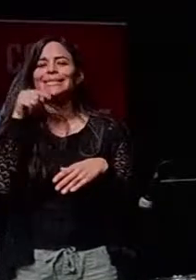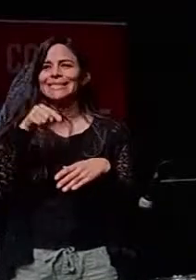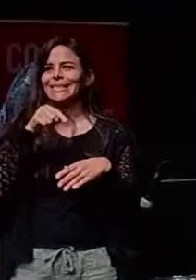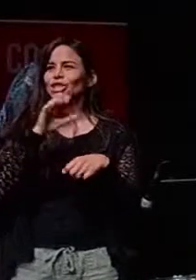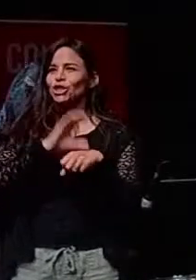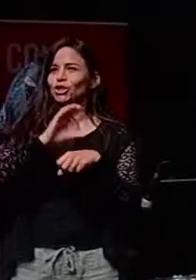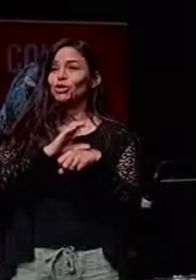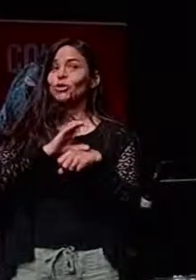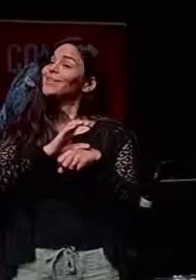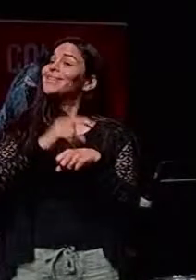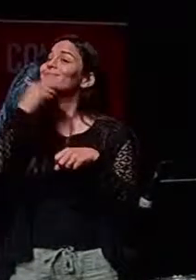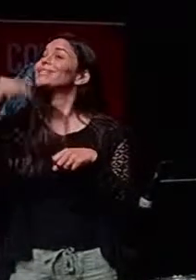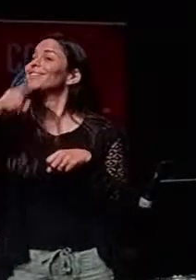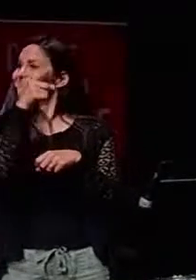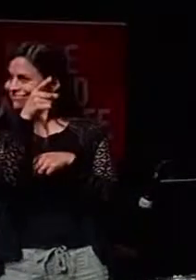church in Russia.